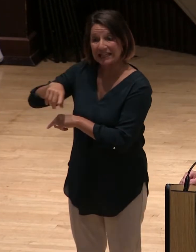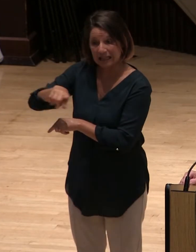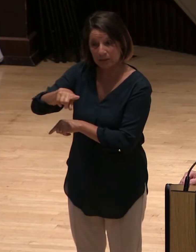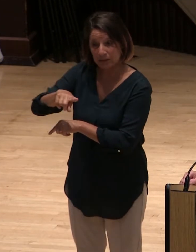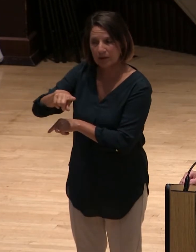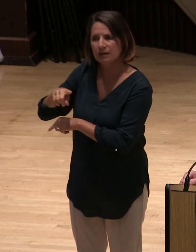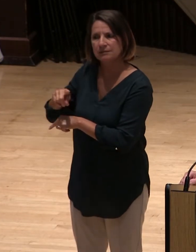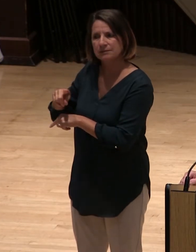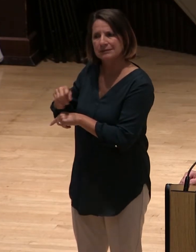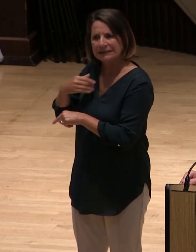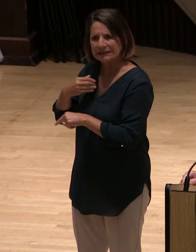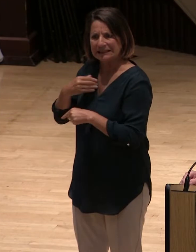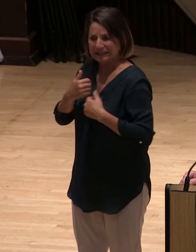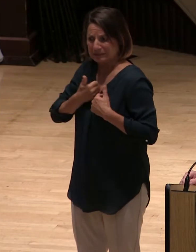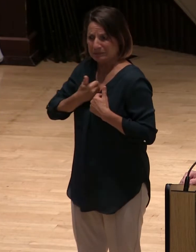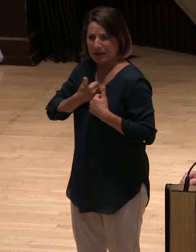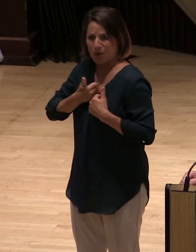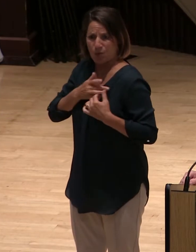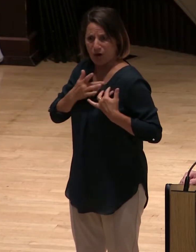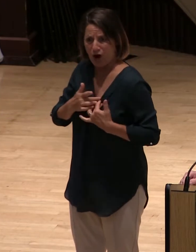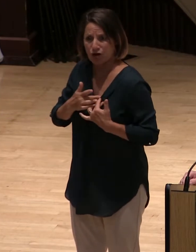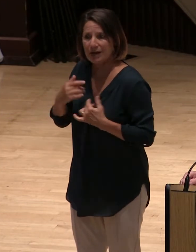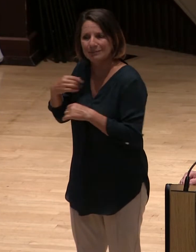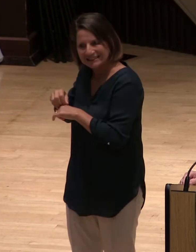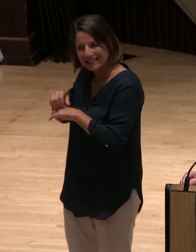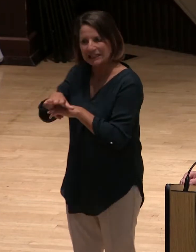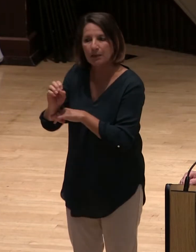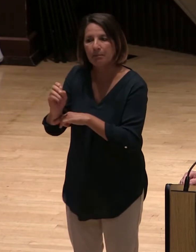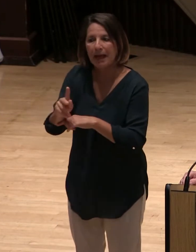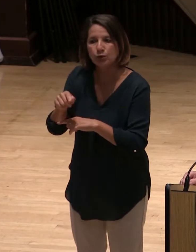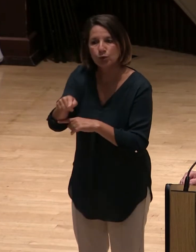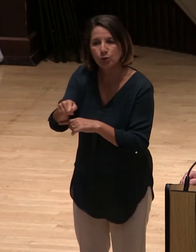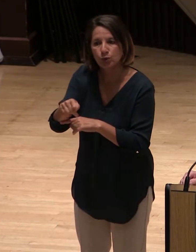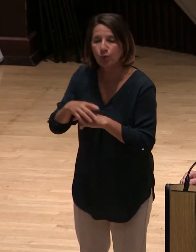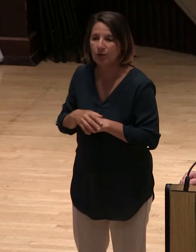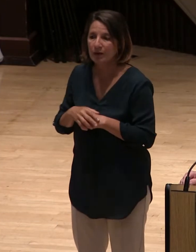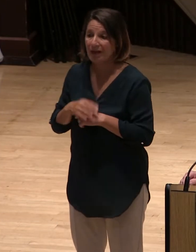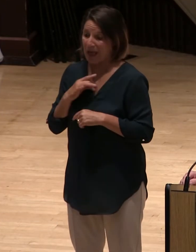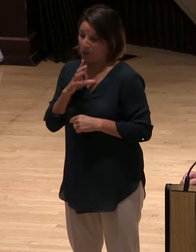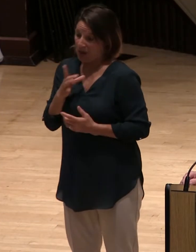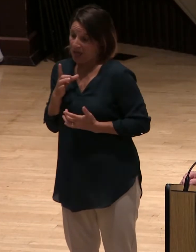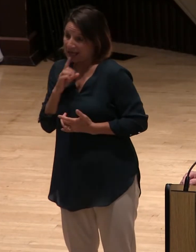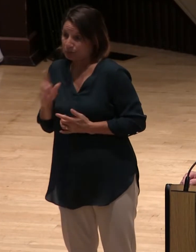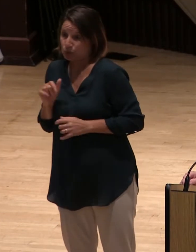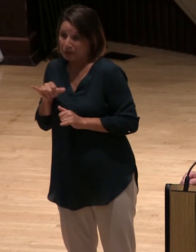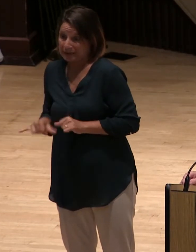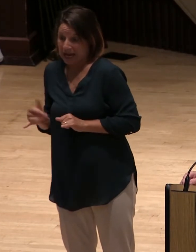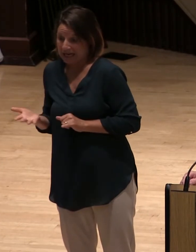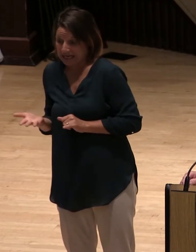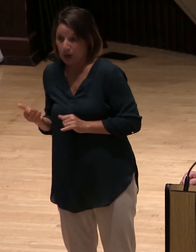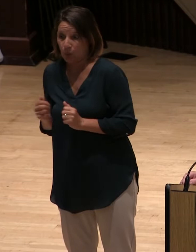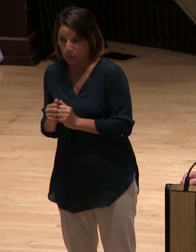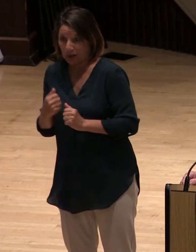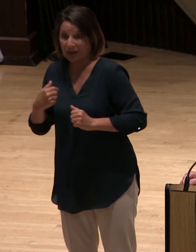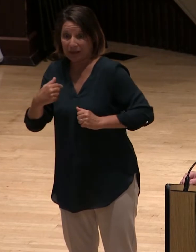you. I should have liked to retain him for myself, so that he might